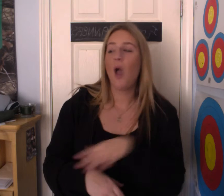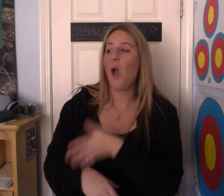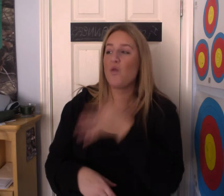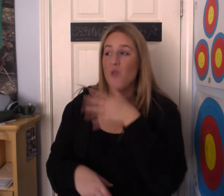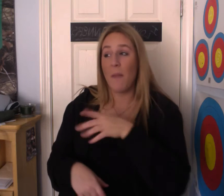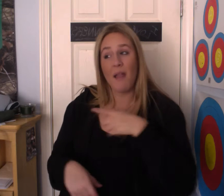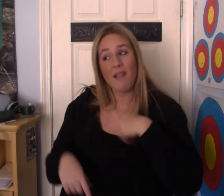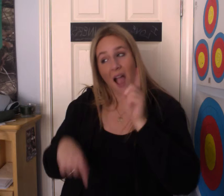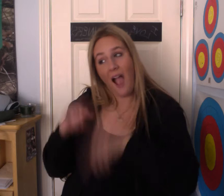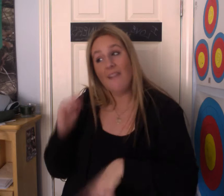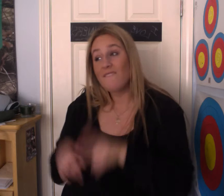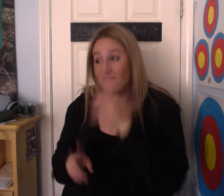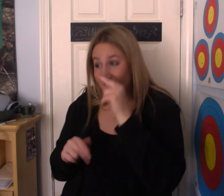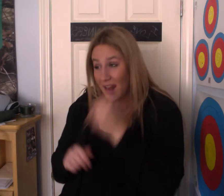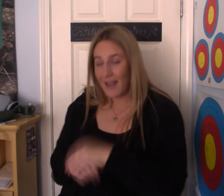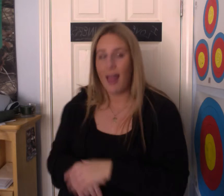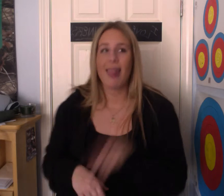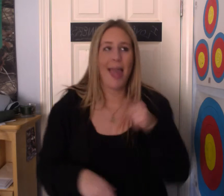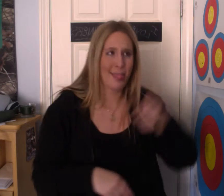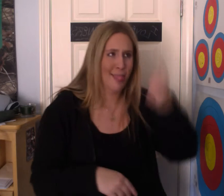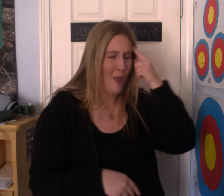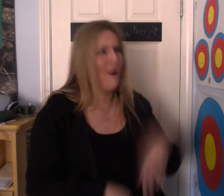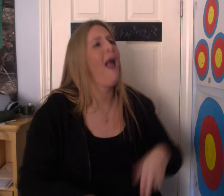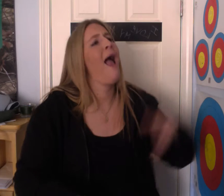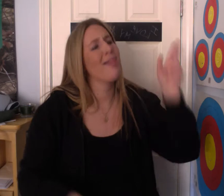funny and they find us hysterical.